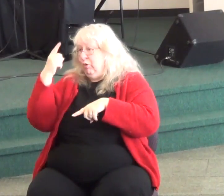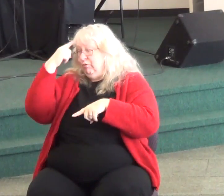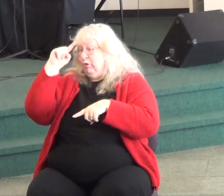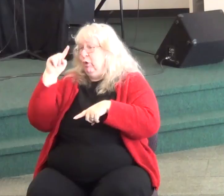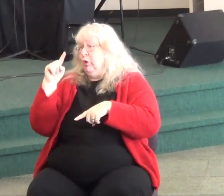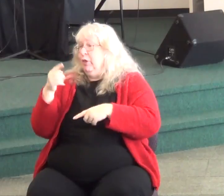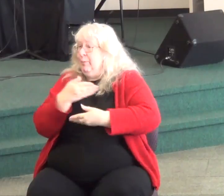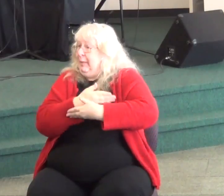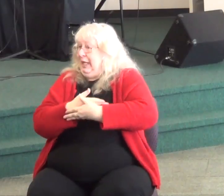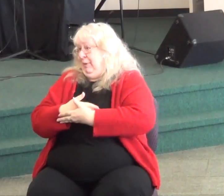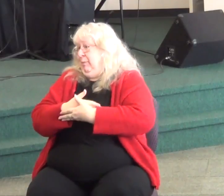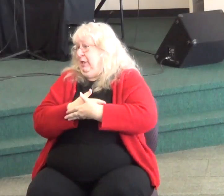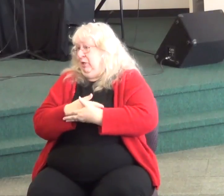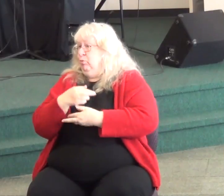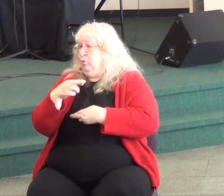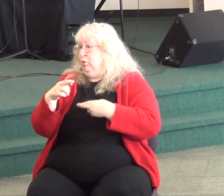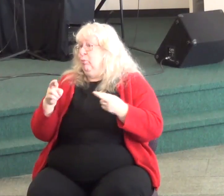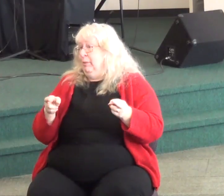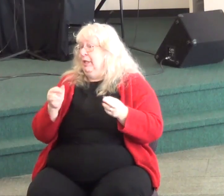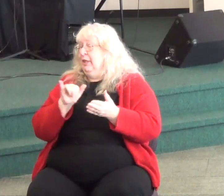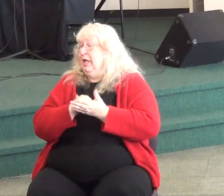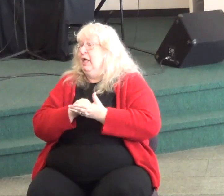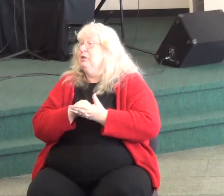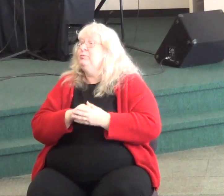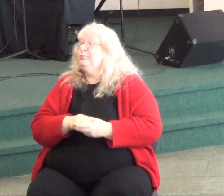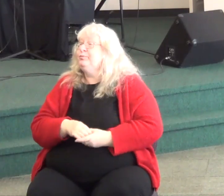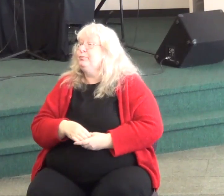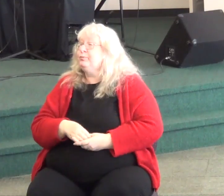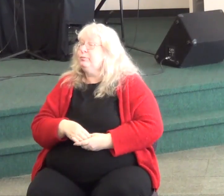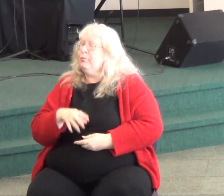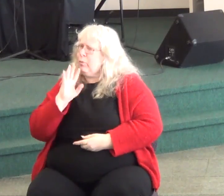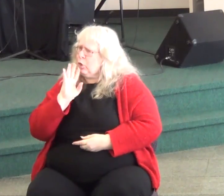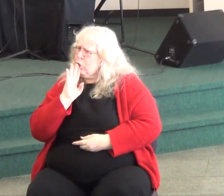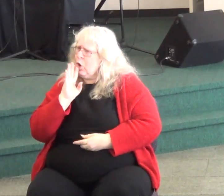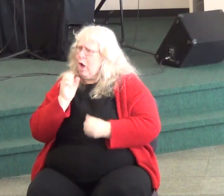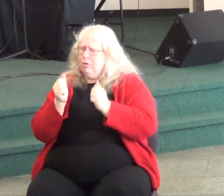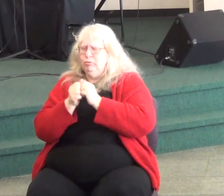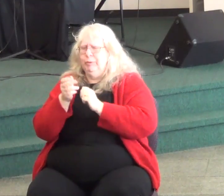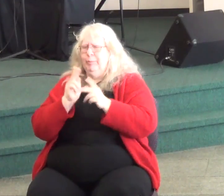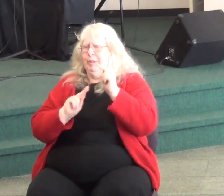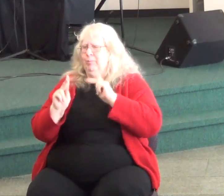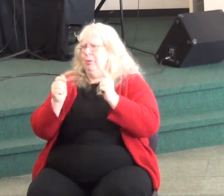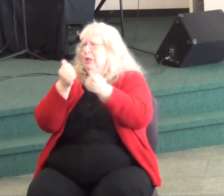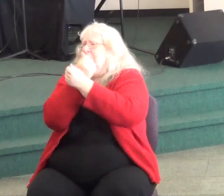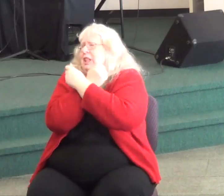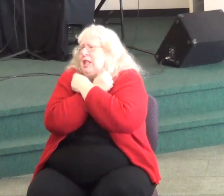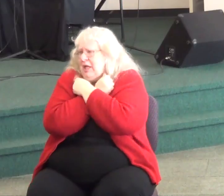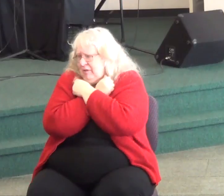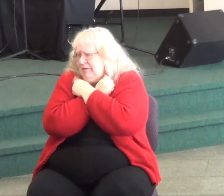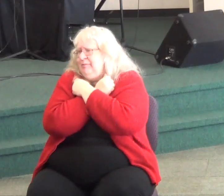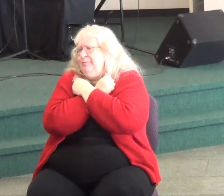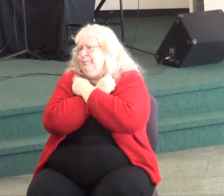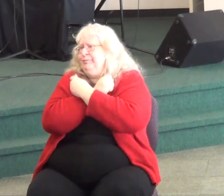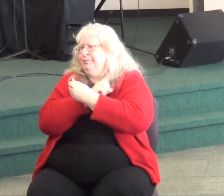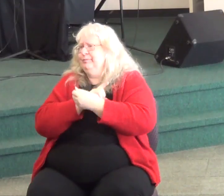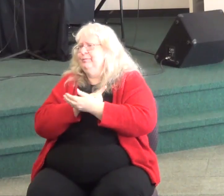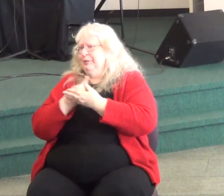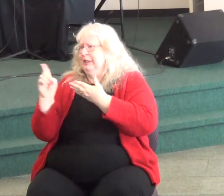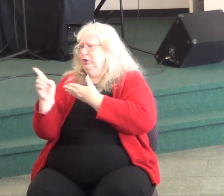back here. I need you to just talk to people in Love Barn next Sunday. We may even need